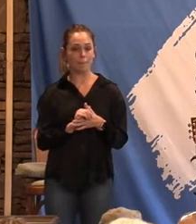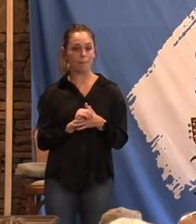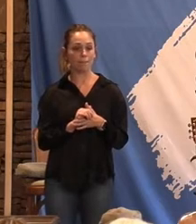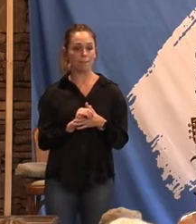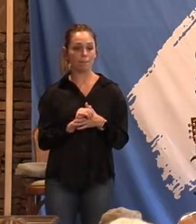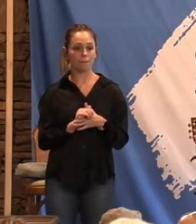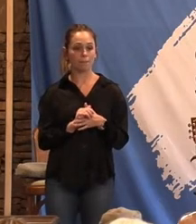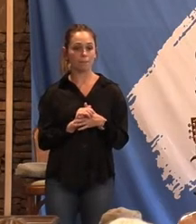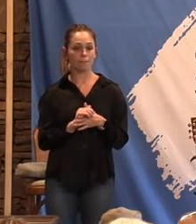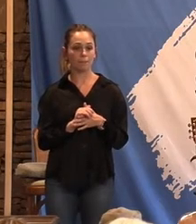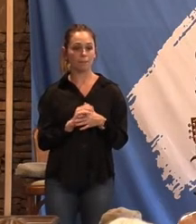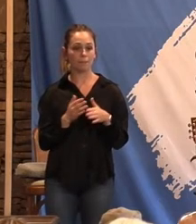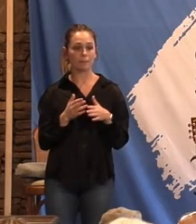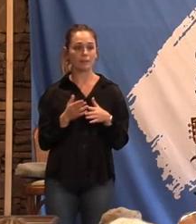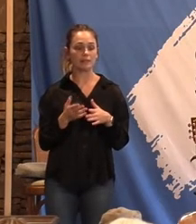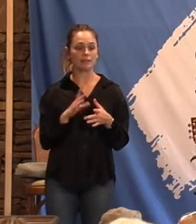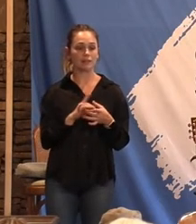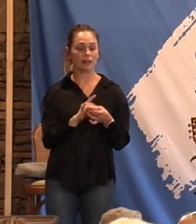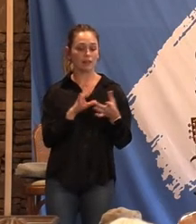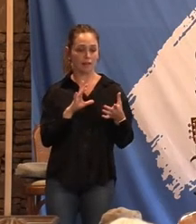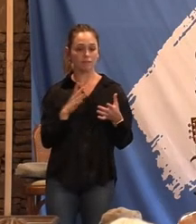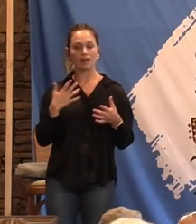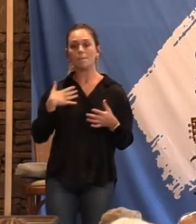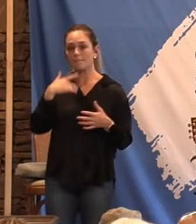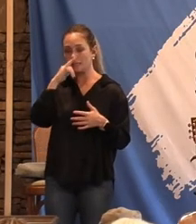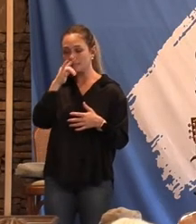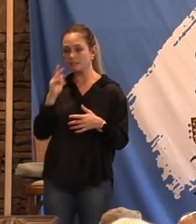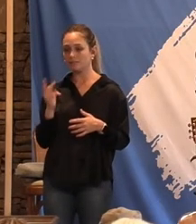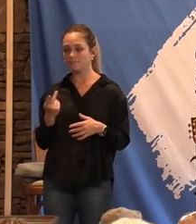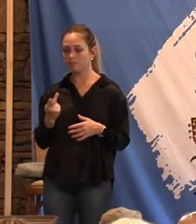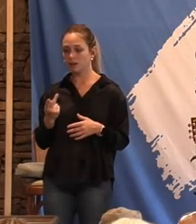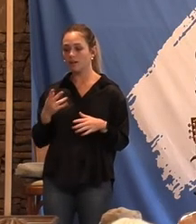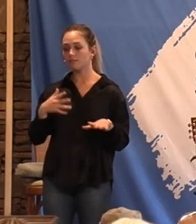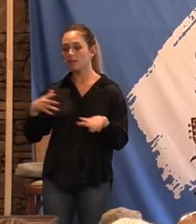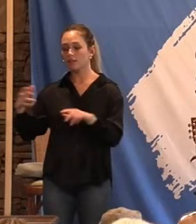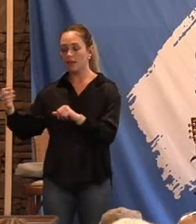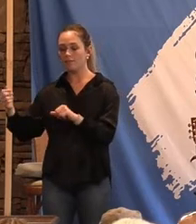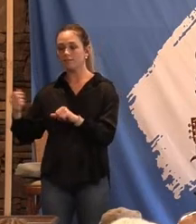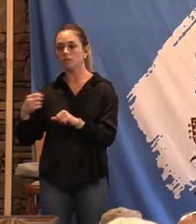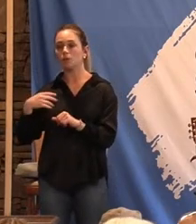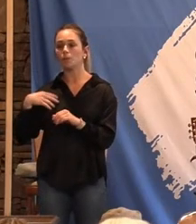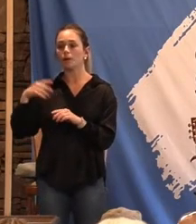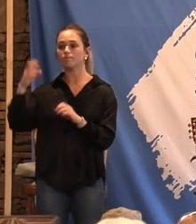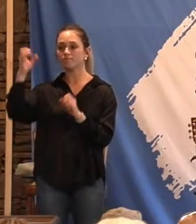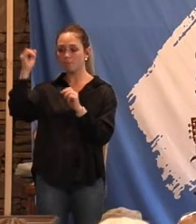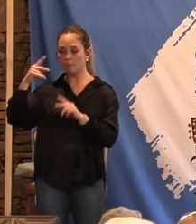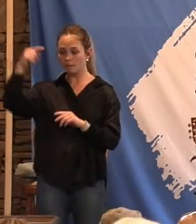And so did my kids and I. We came back down to the Carolinas, and